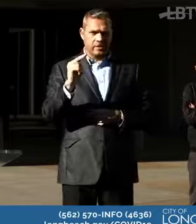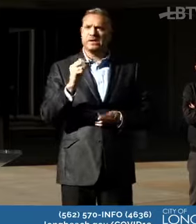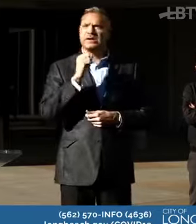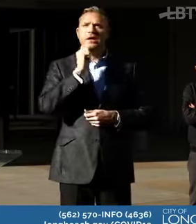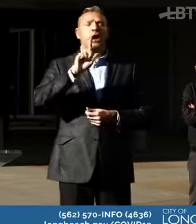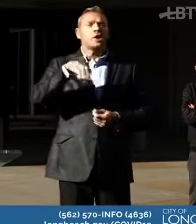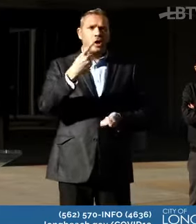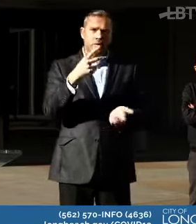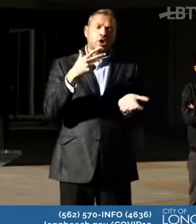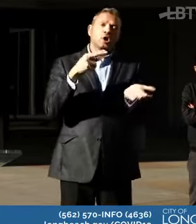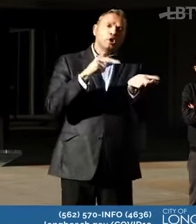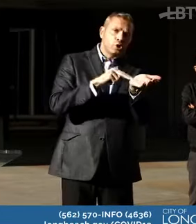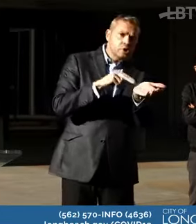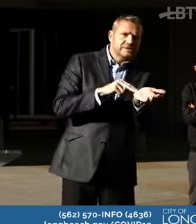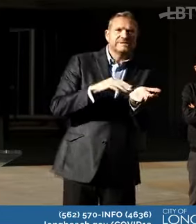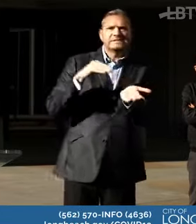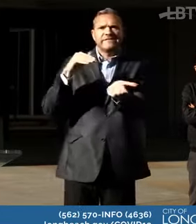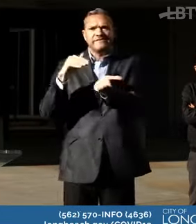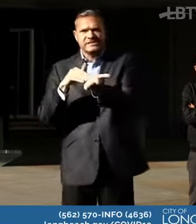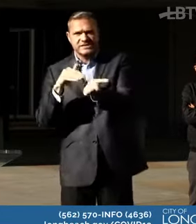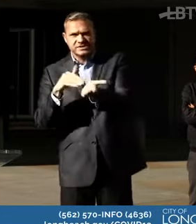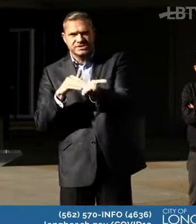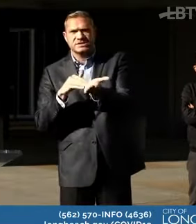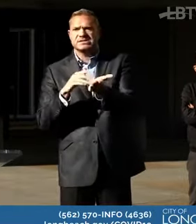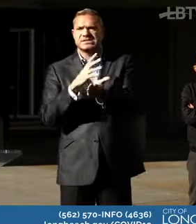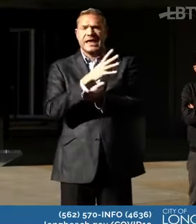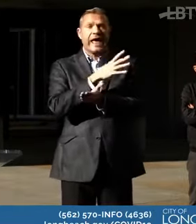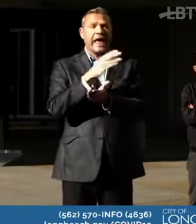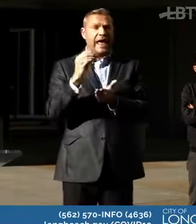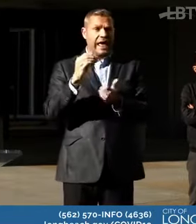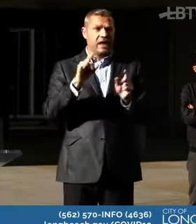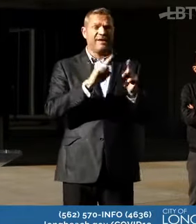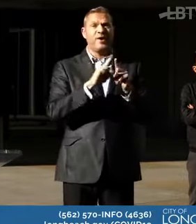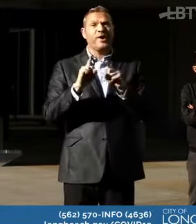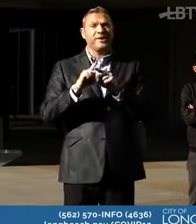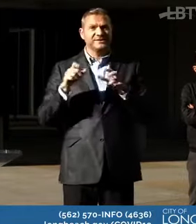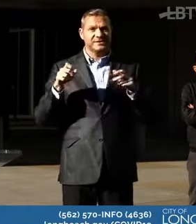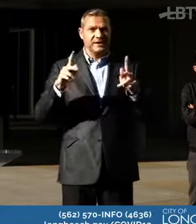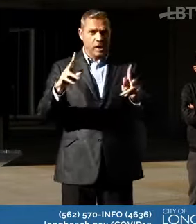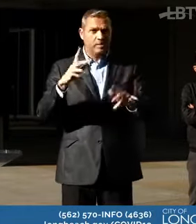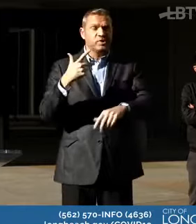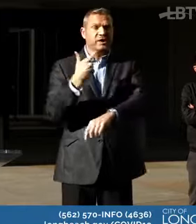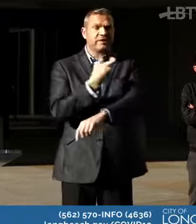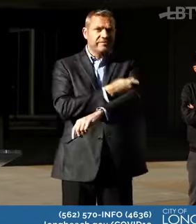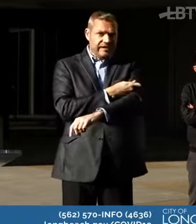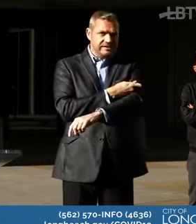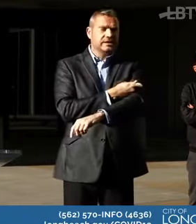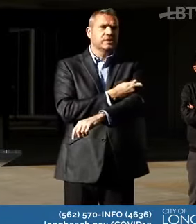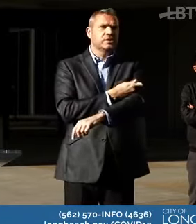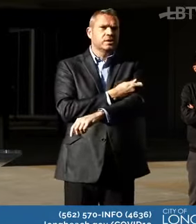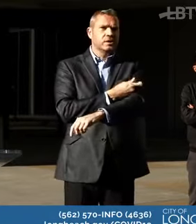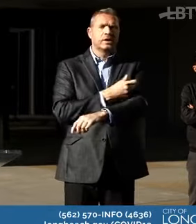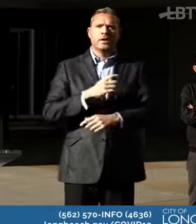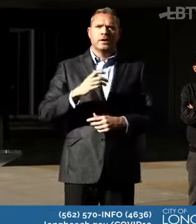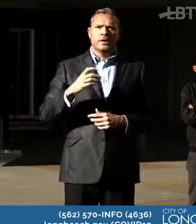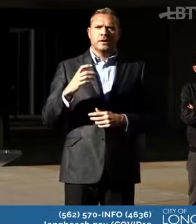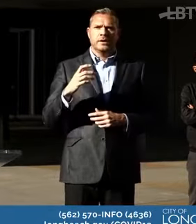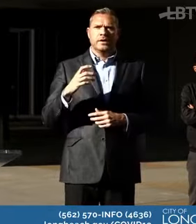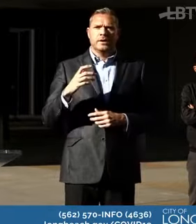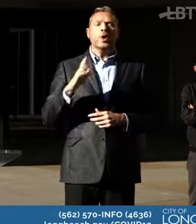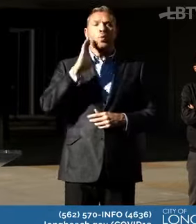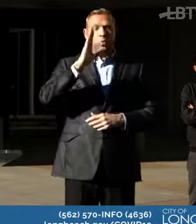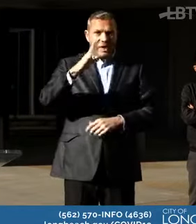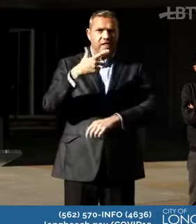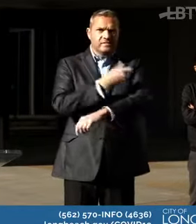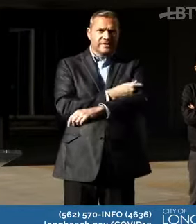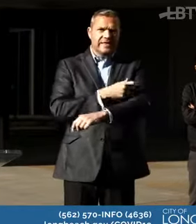the physicians, but we've also had the opportunity to vaccinate, or will vaccinate as well, the